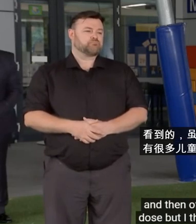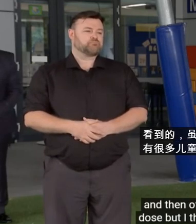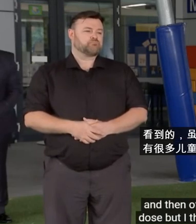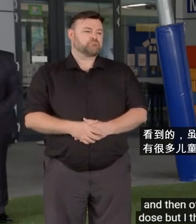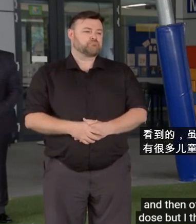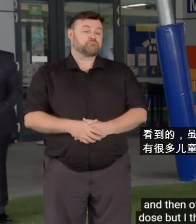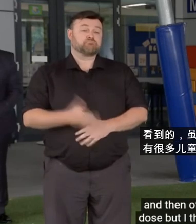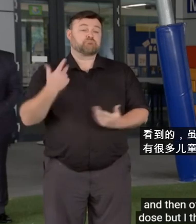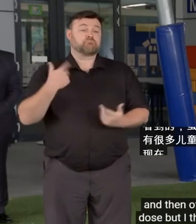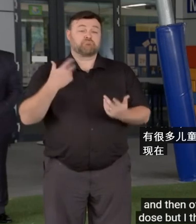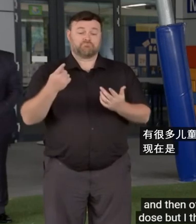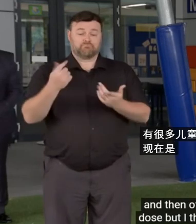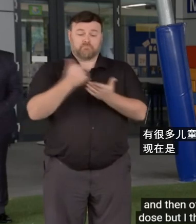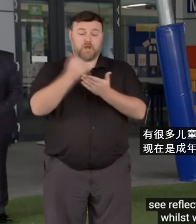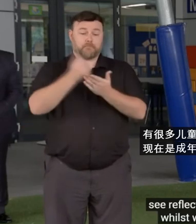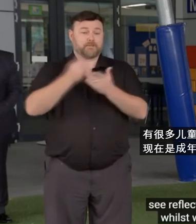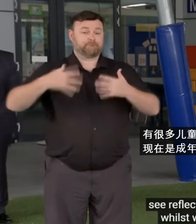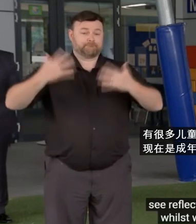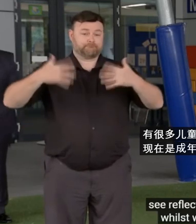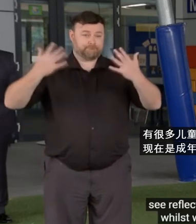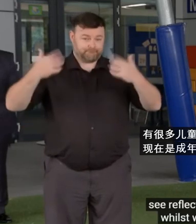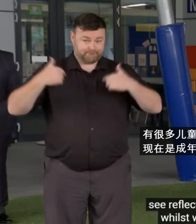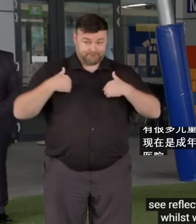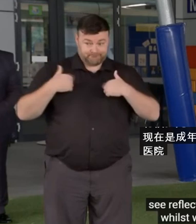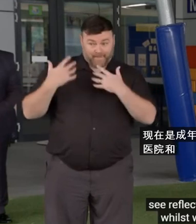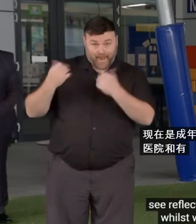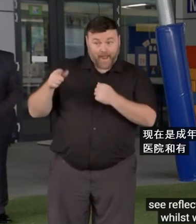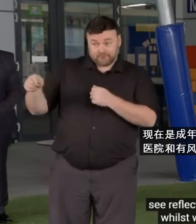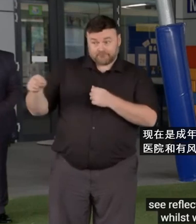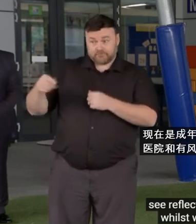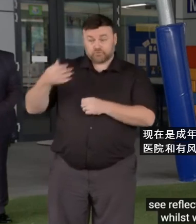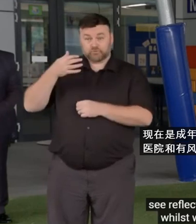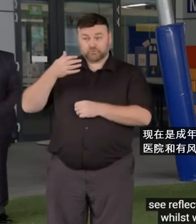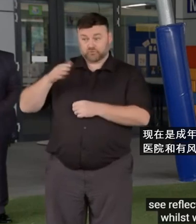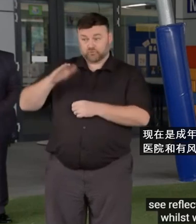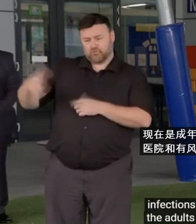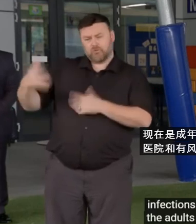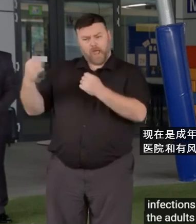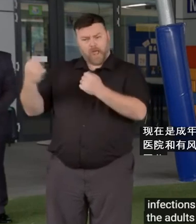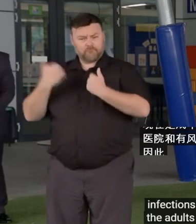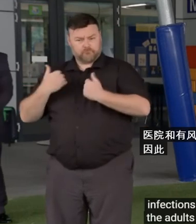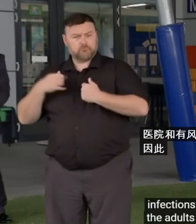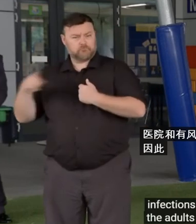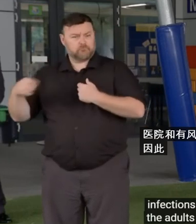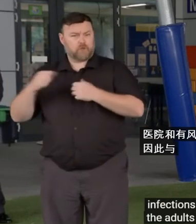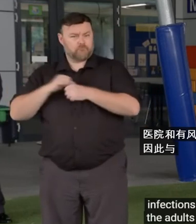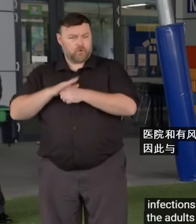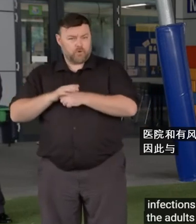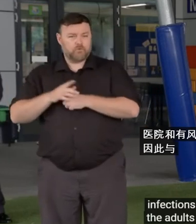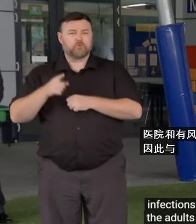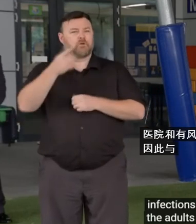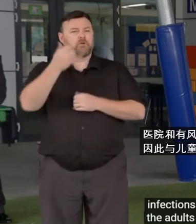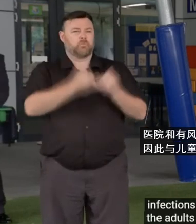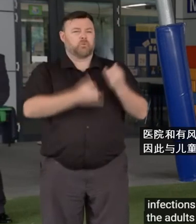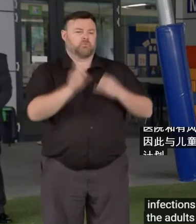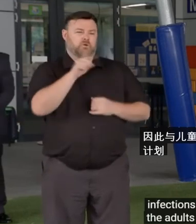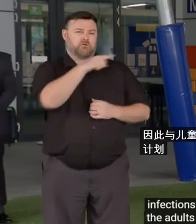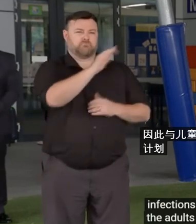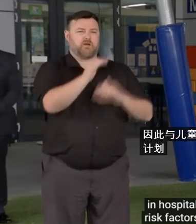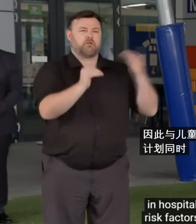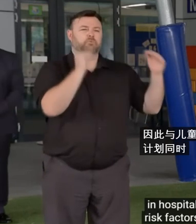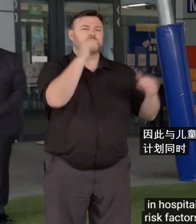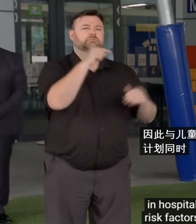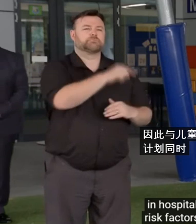a lot of infections in children now, it's the adults that continue to be in hospitals and adults with risk factors. So simultaneously with the